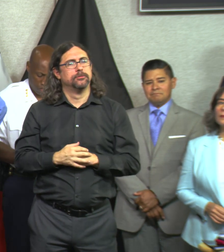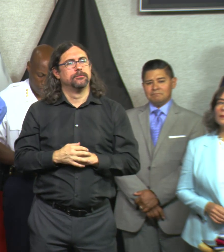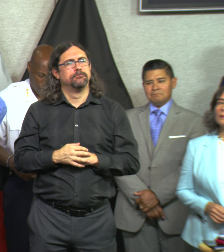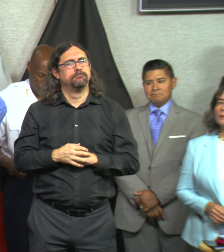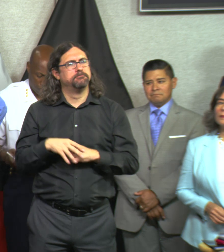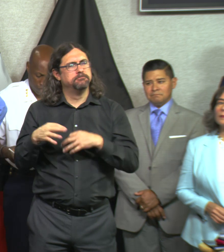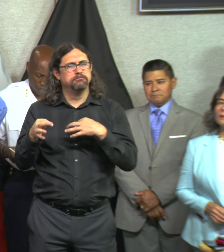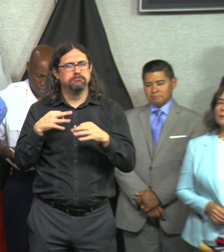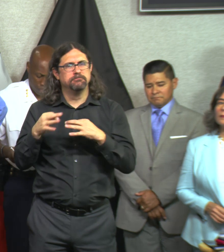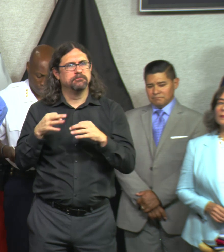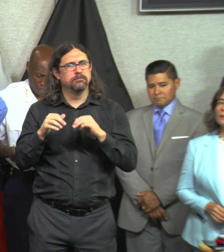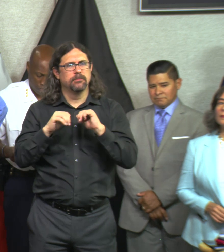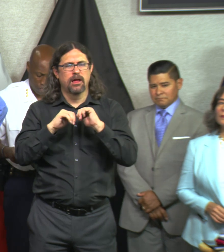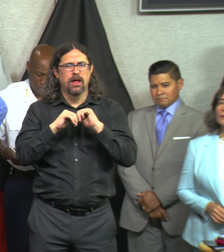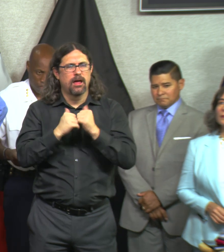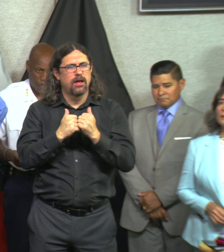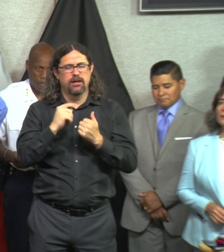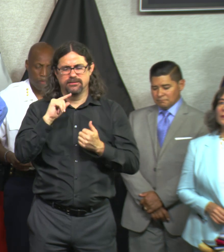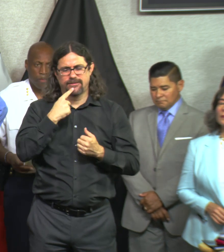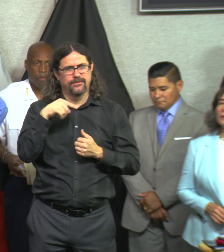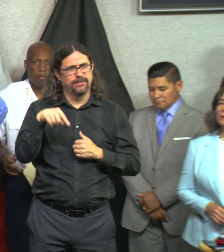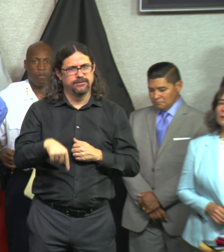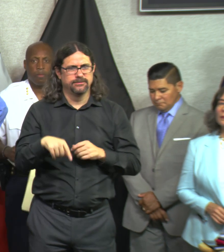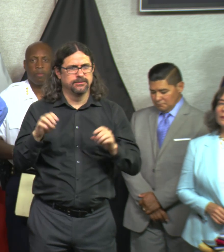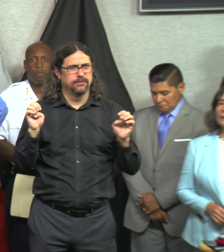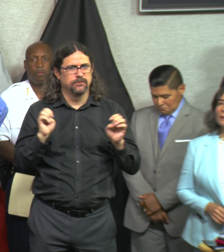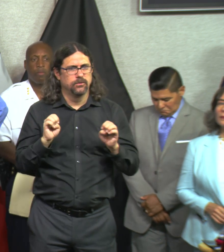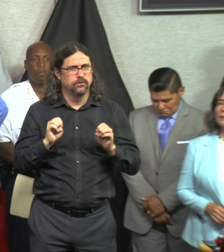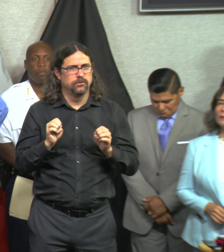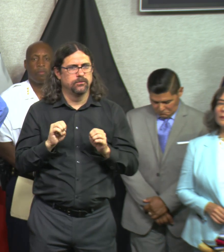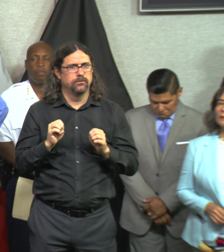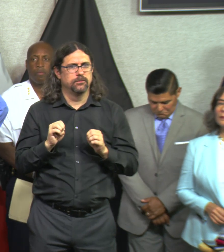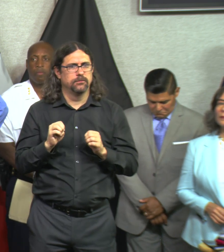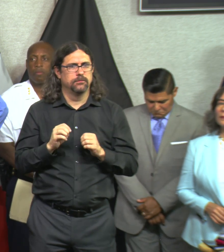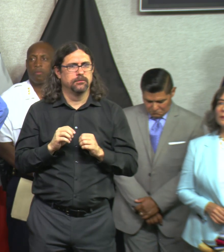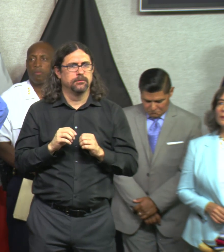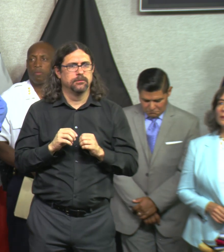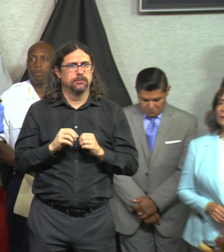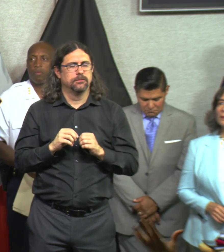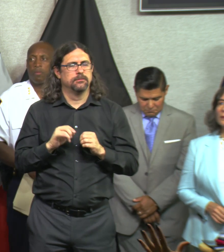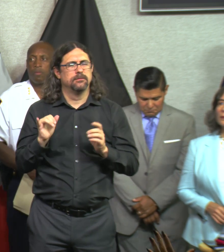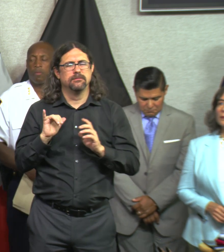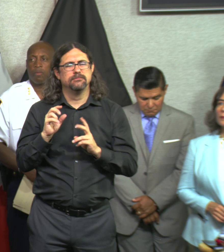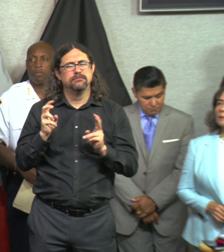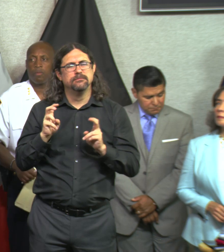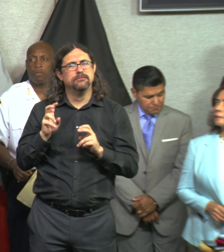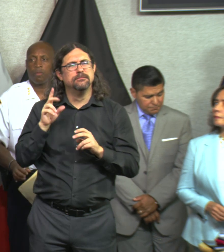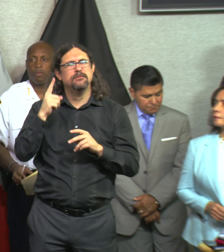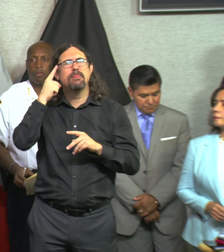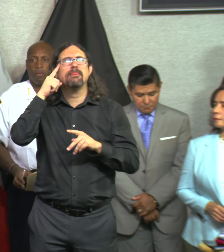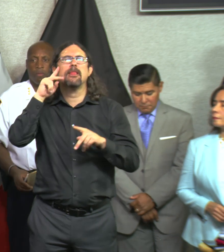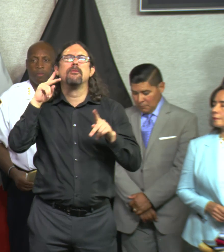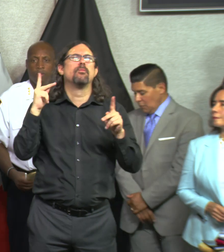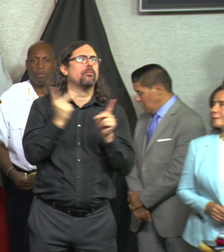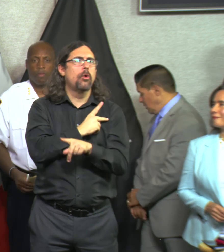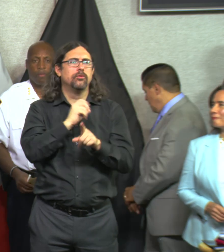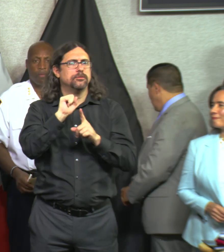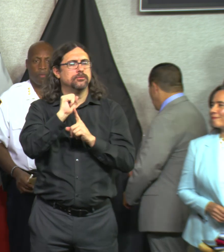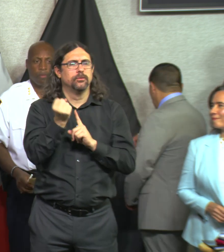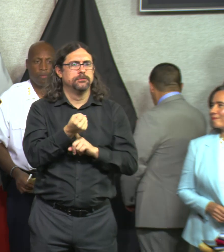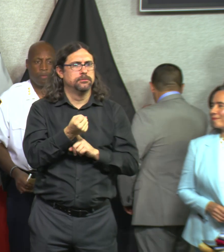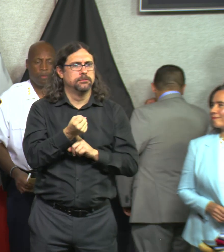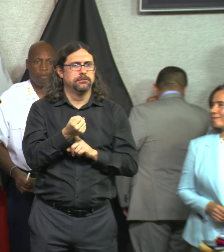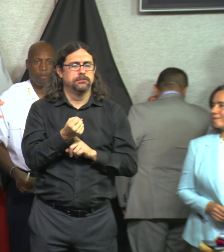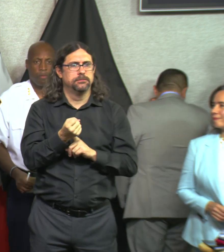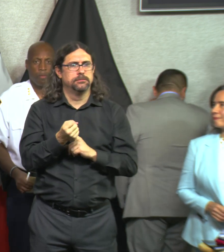about what your worst case scenario, like what's your greatest fear? Yeah, our fear is people dying. I mean, it's very